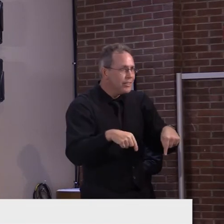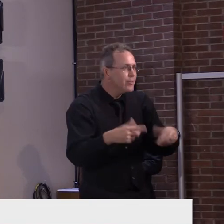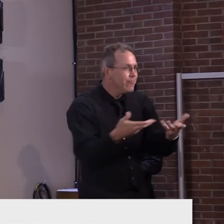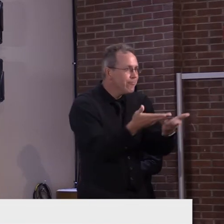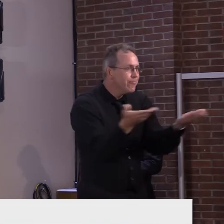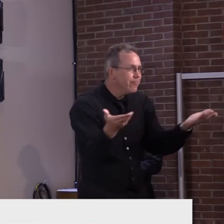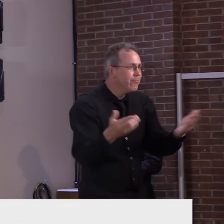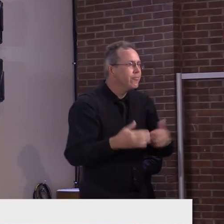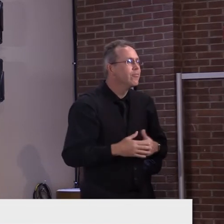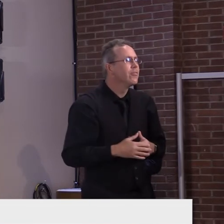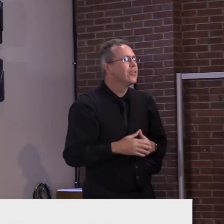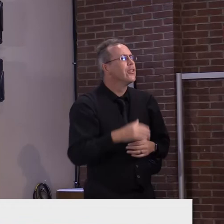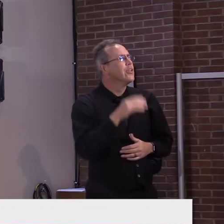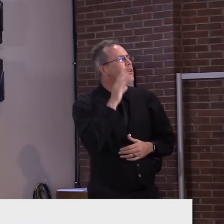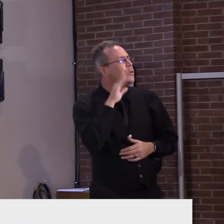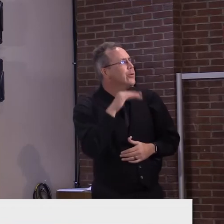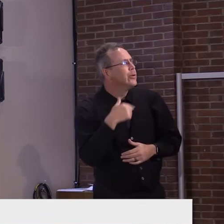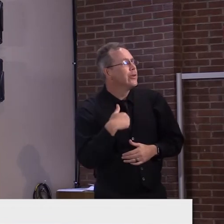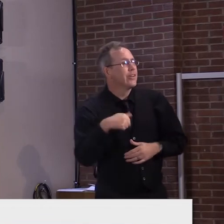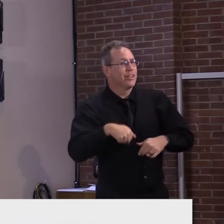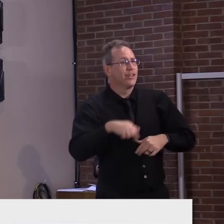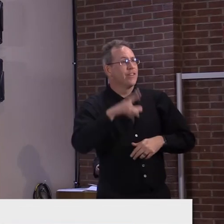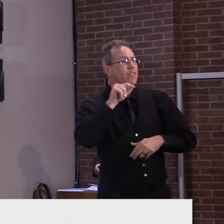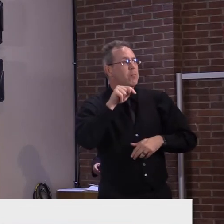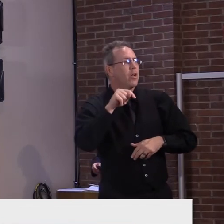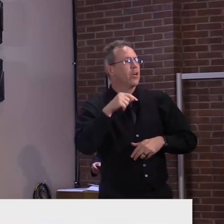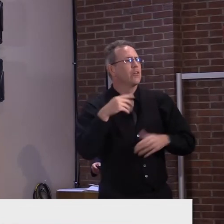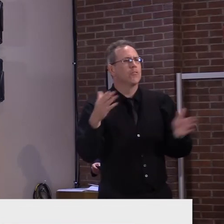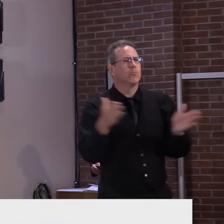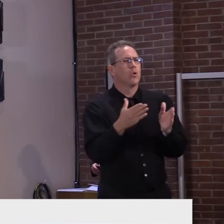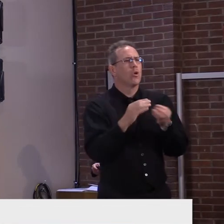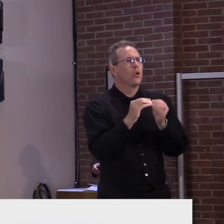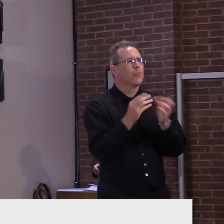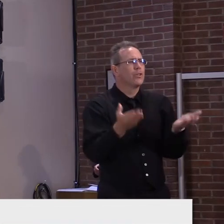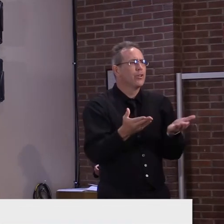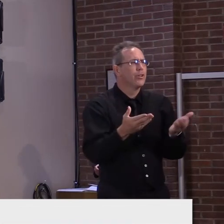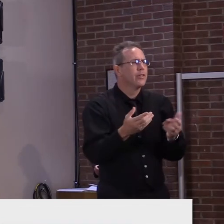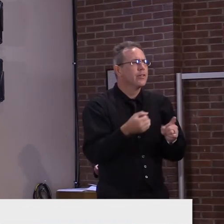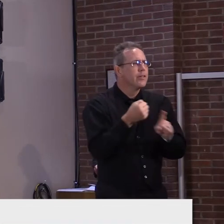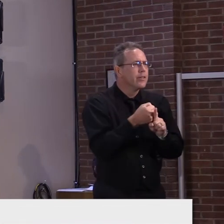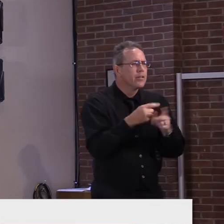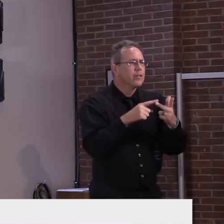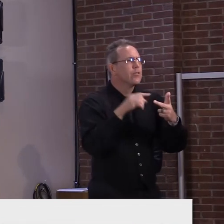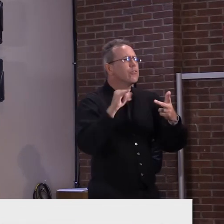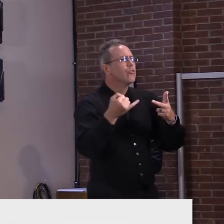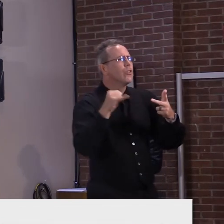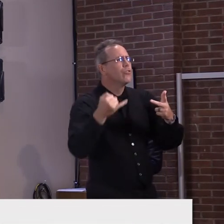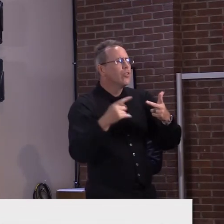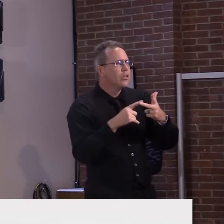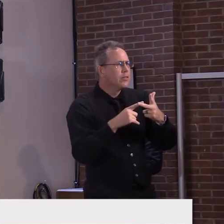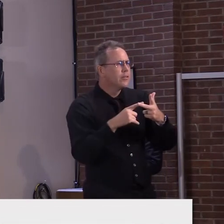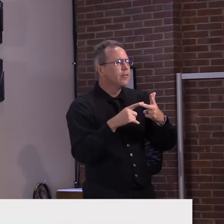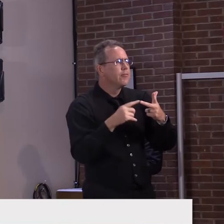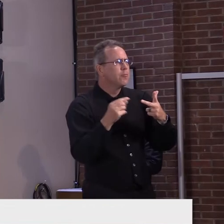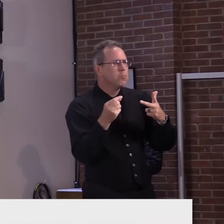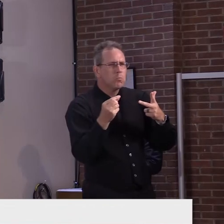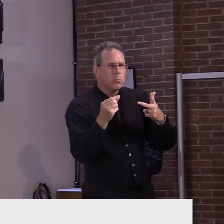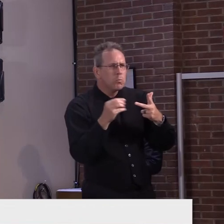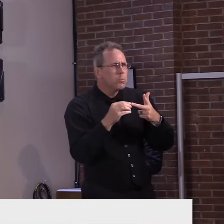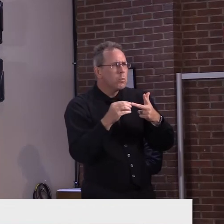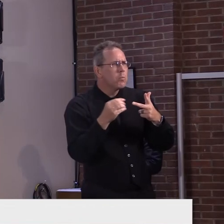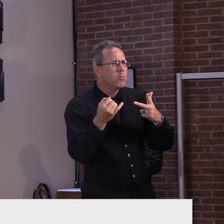Vermonters has received is Johnson & Johnson, and it turns out to have a little higher rate of breakthrough cases than